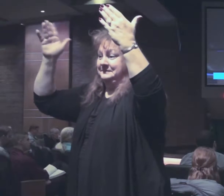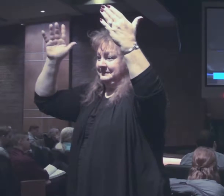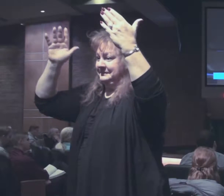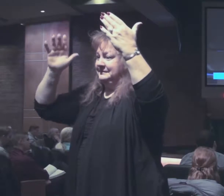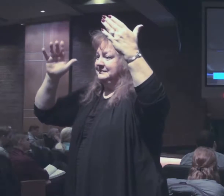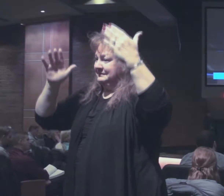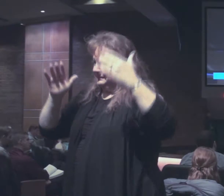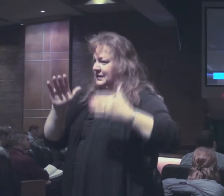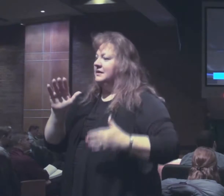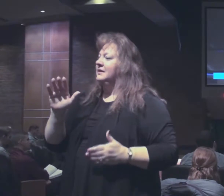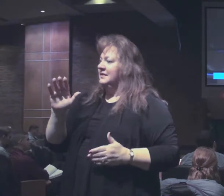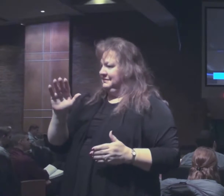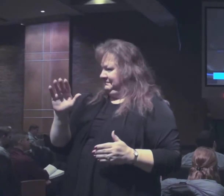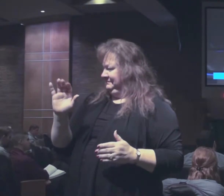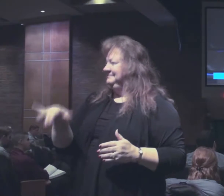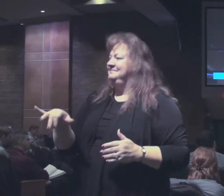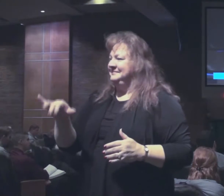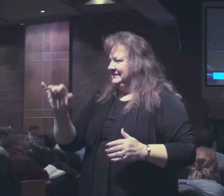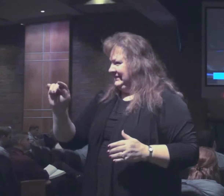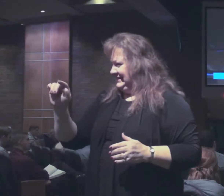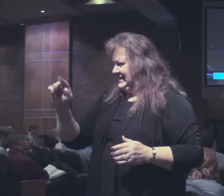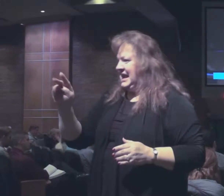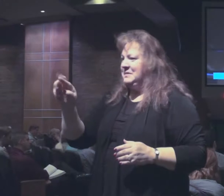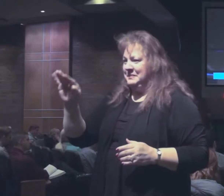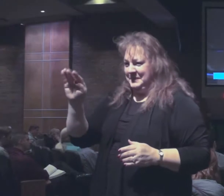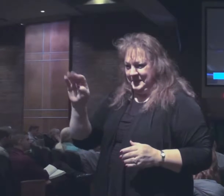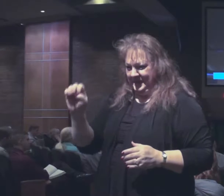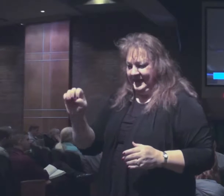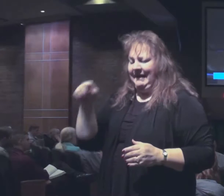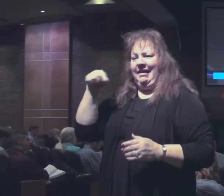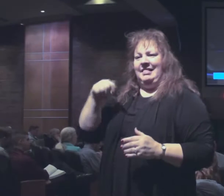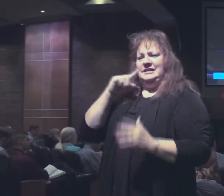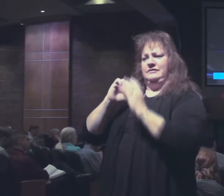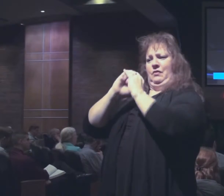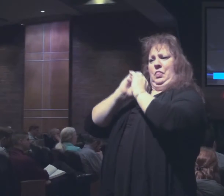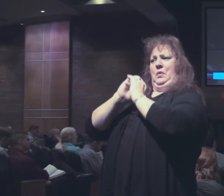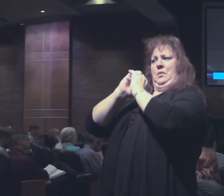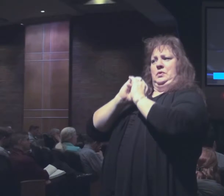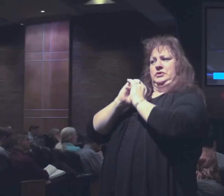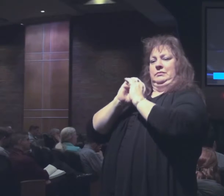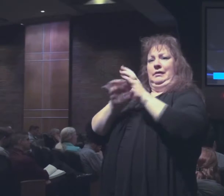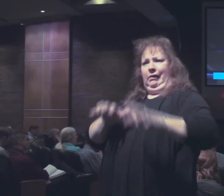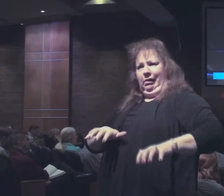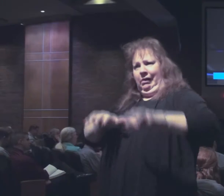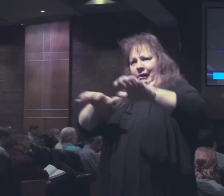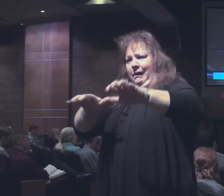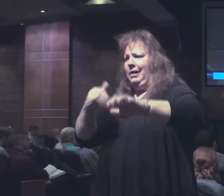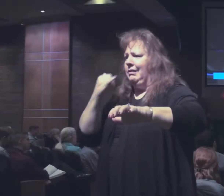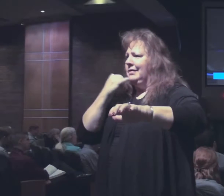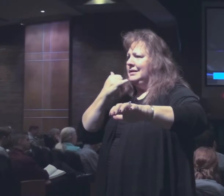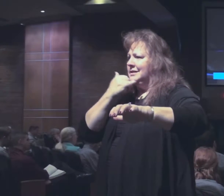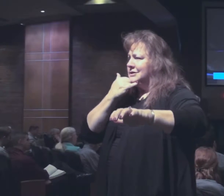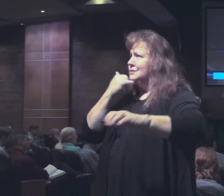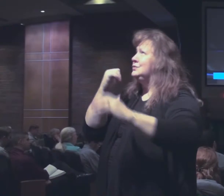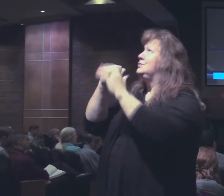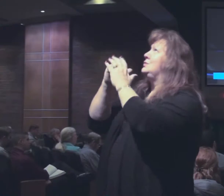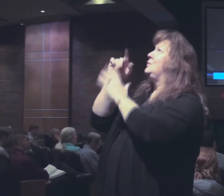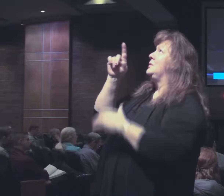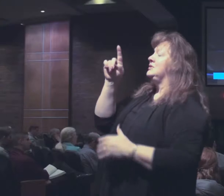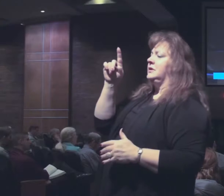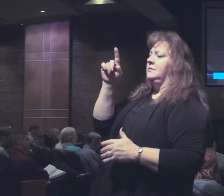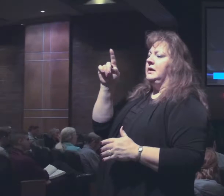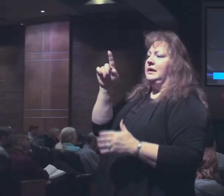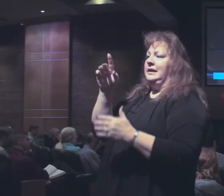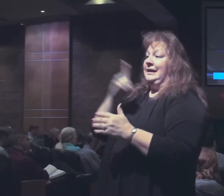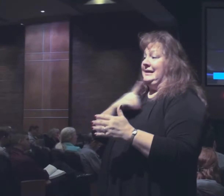Here, this instruction is for the worship of the nation Israel. And even though